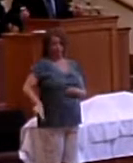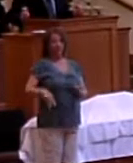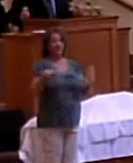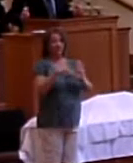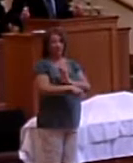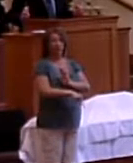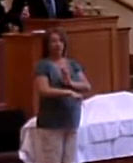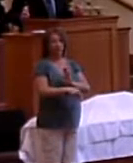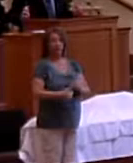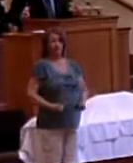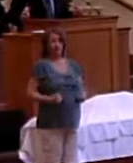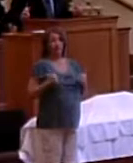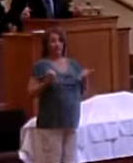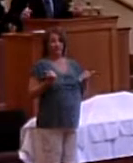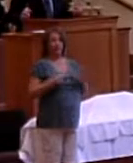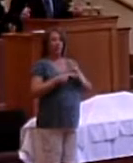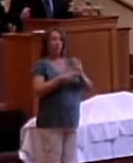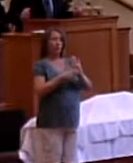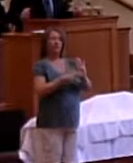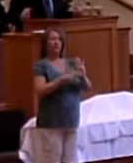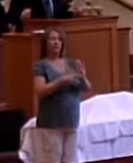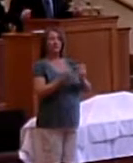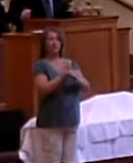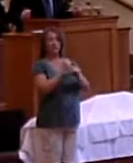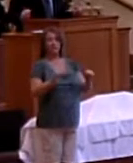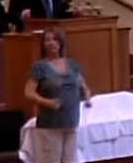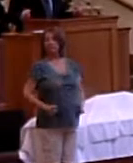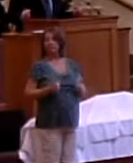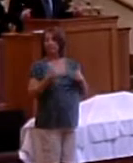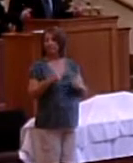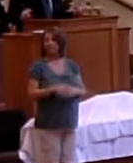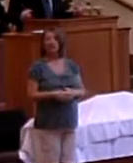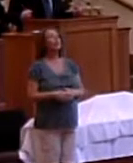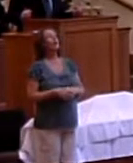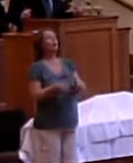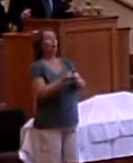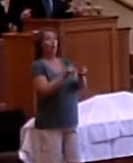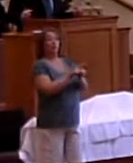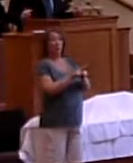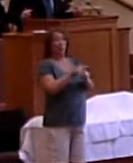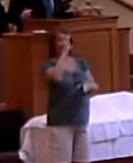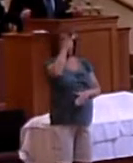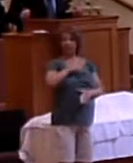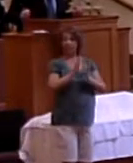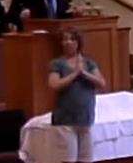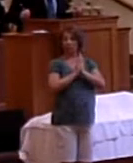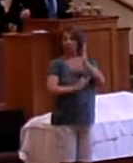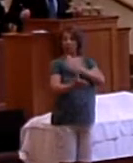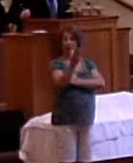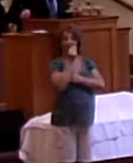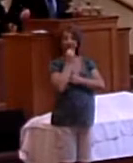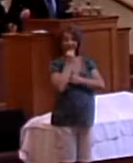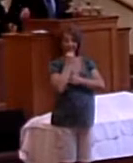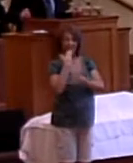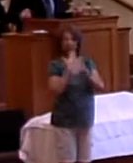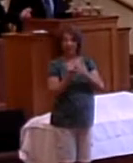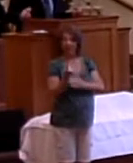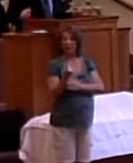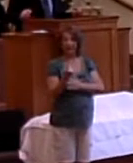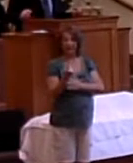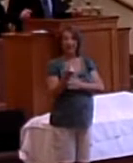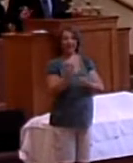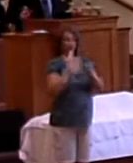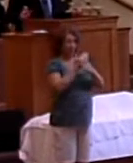is a stance for life in itself. So awesome. Also, men's prayer breakfast. Sounds like they had a good one. We also had a good evening with the